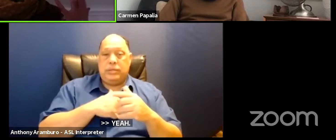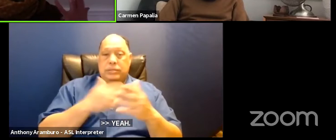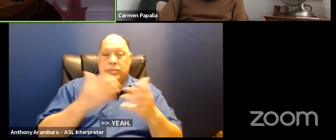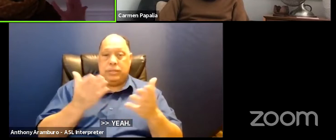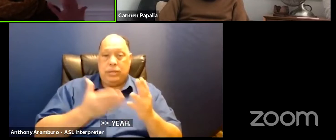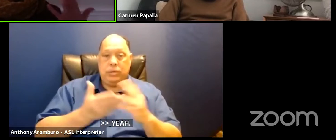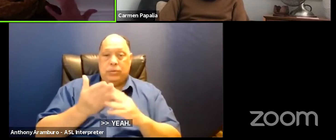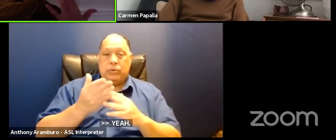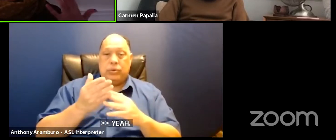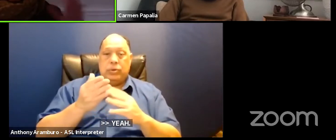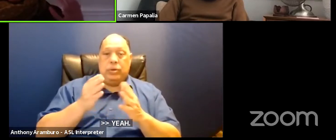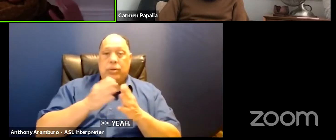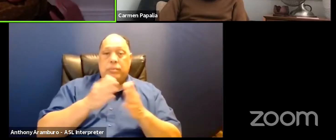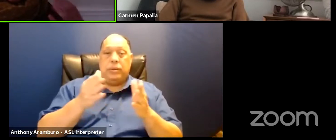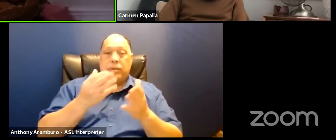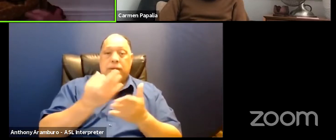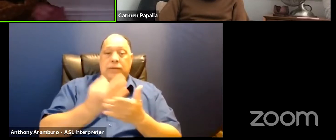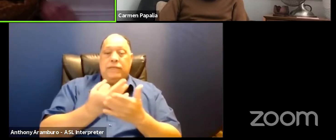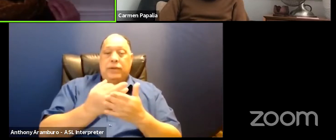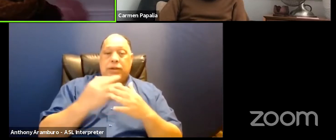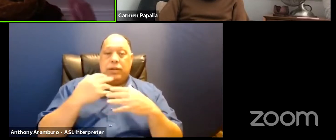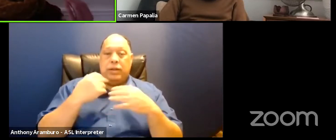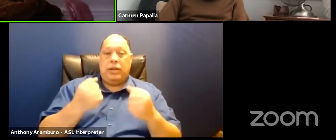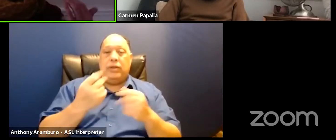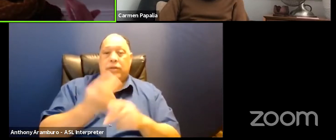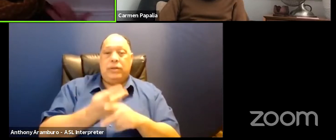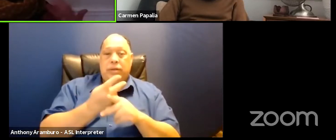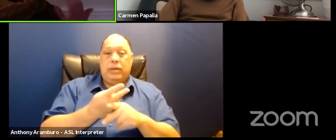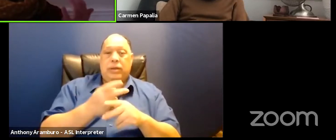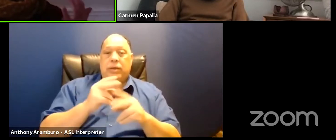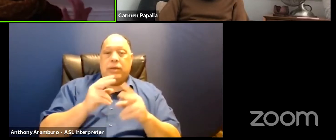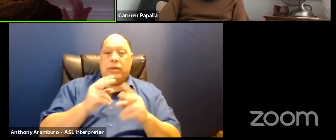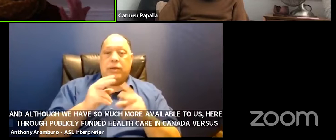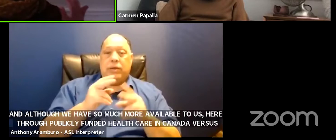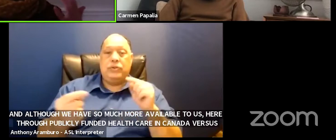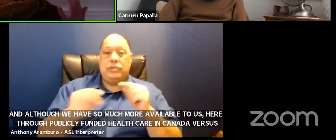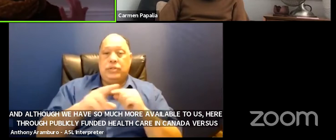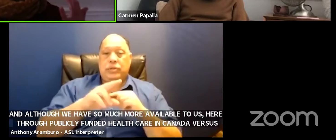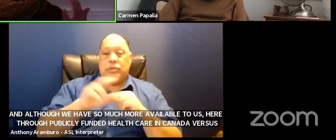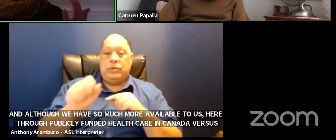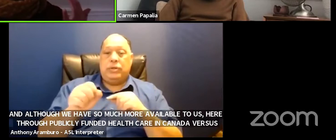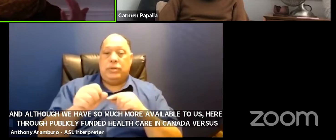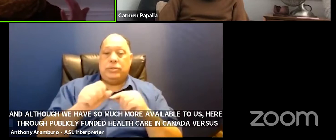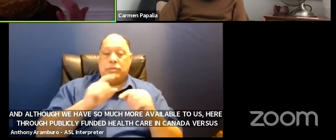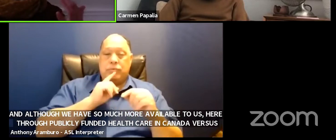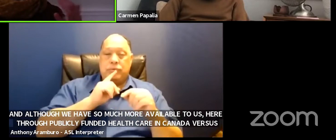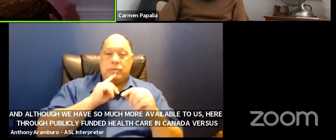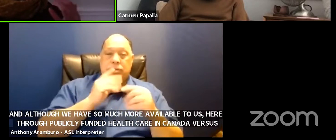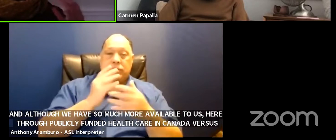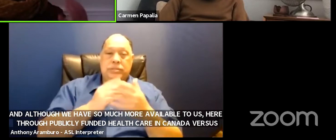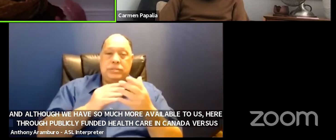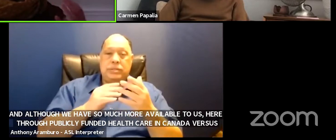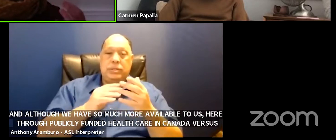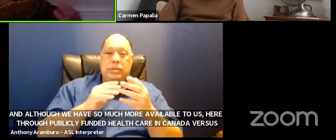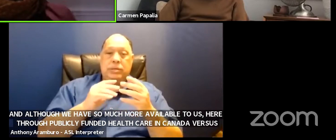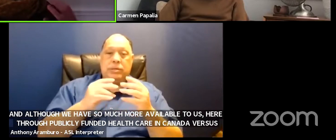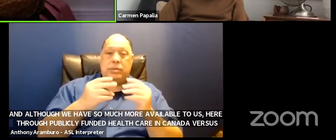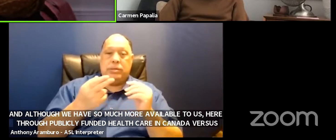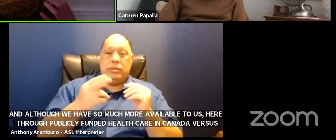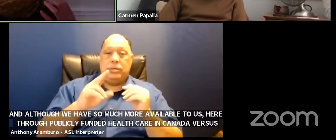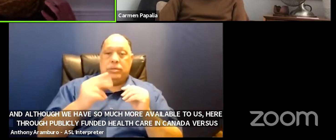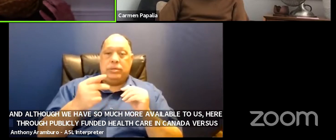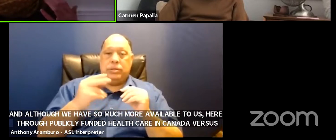publicly funded healthcare in Canada versus the United States, there's still like some really huge glaring gaps.